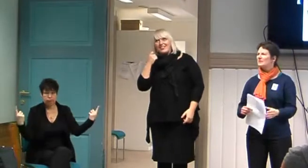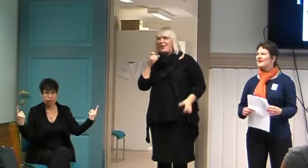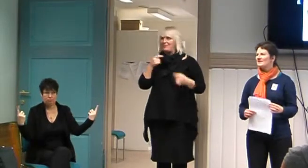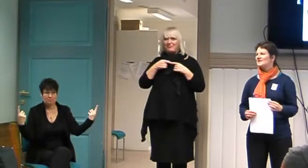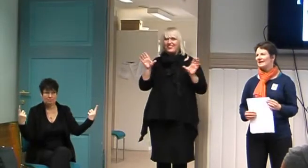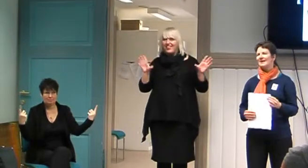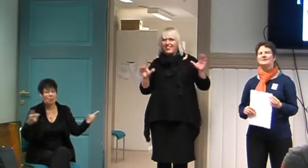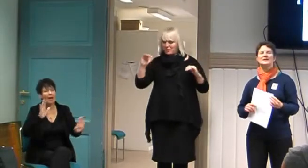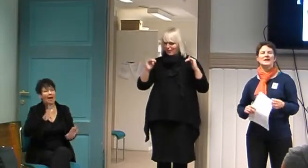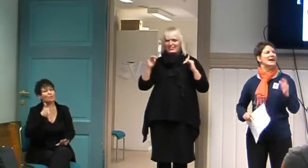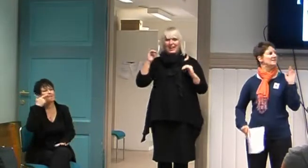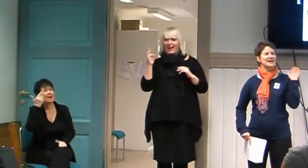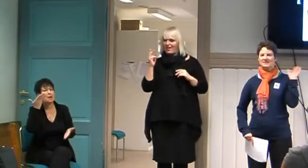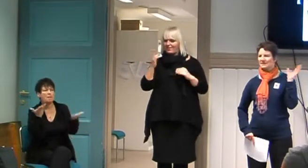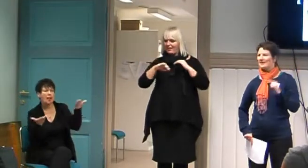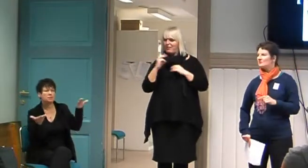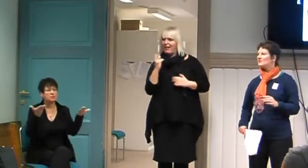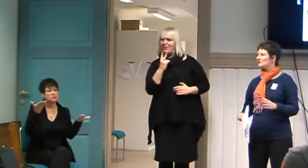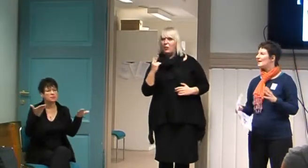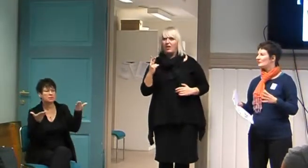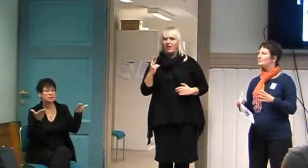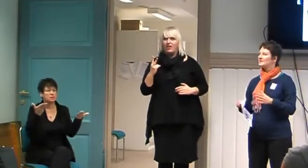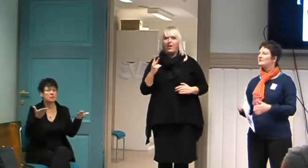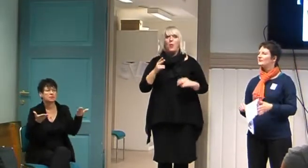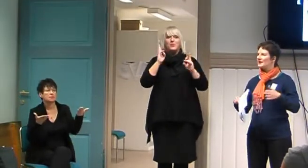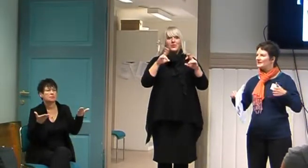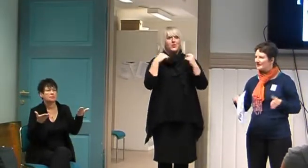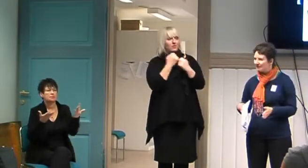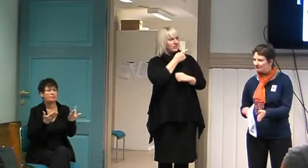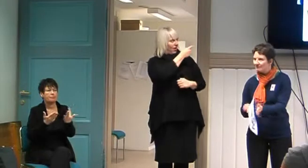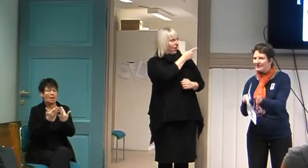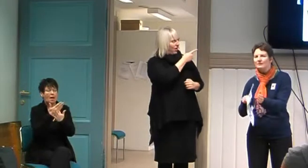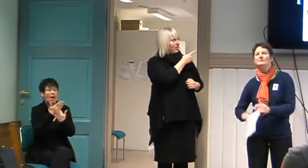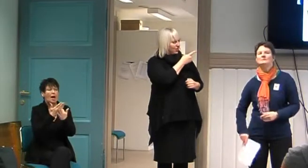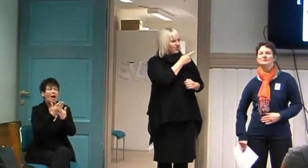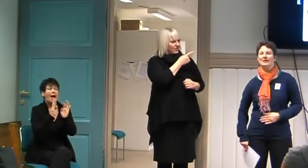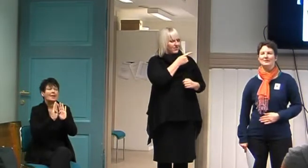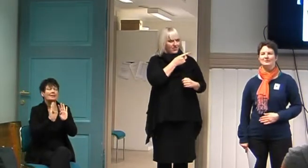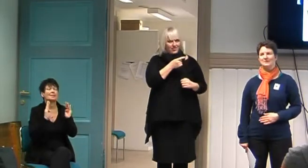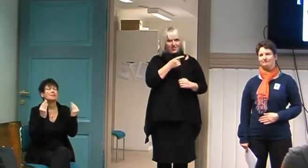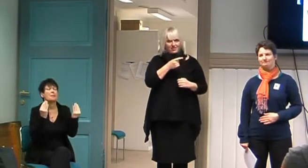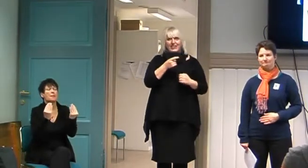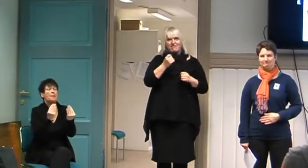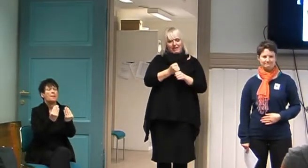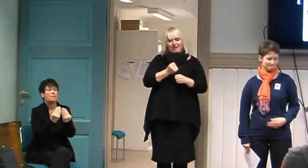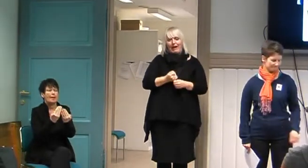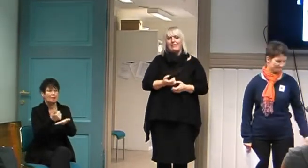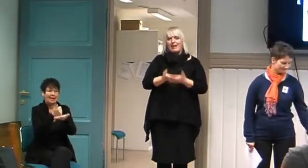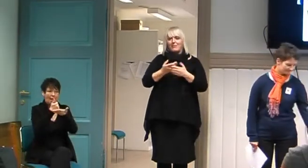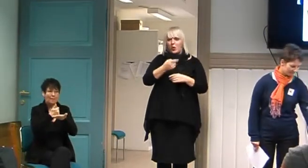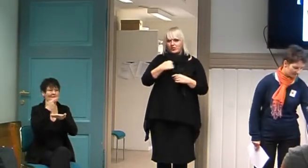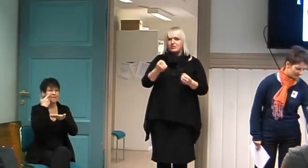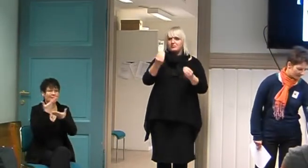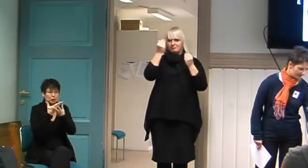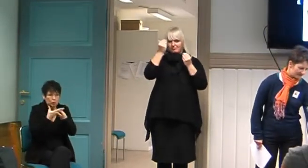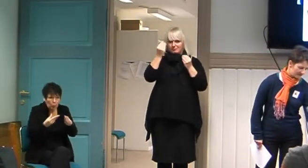bit of a balancing act, and the access panels do help us find that middle ground.